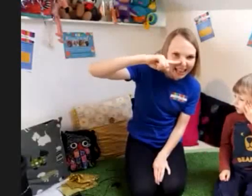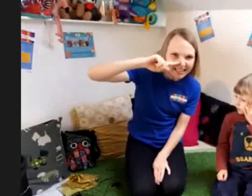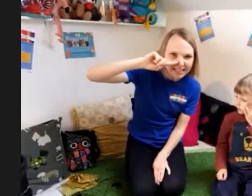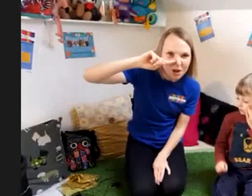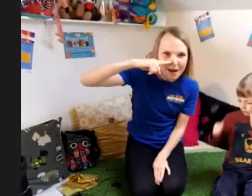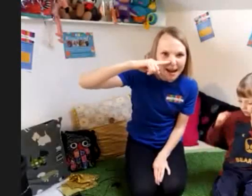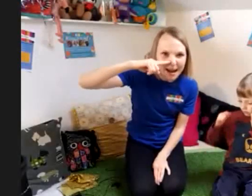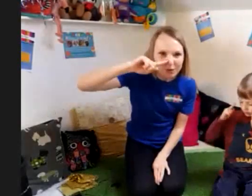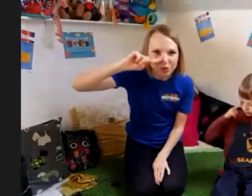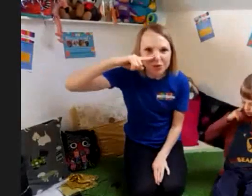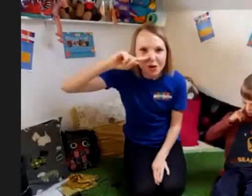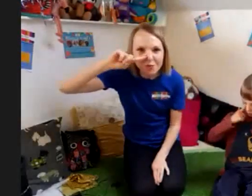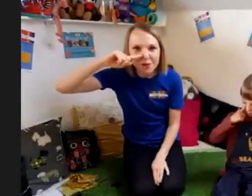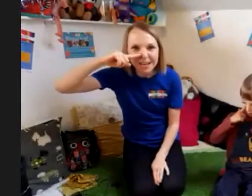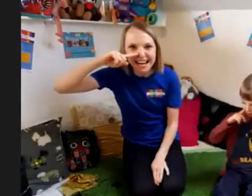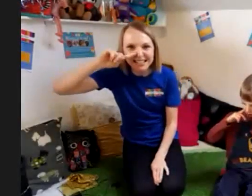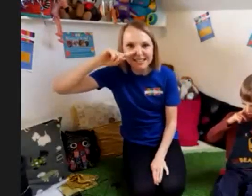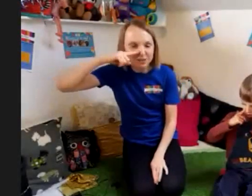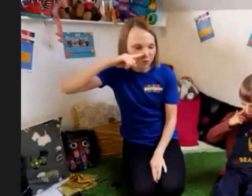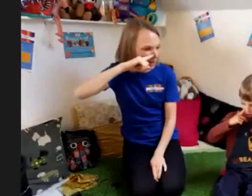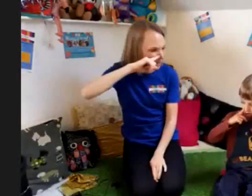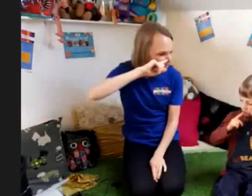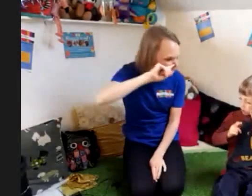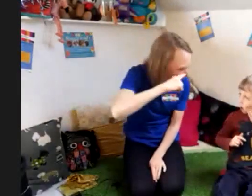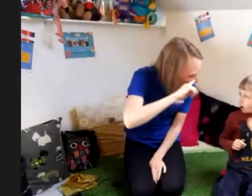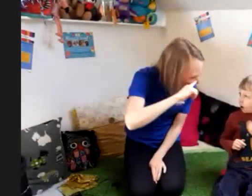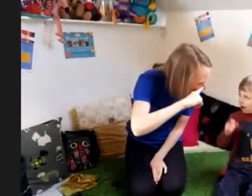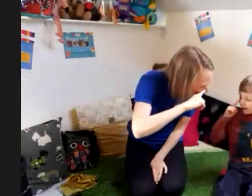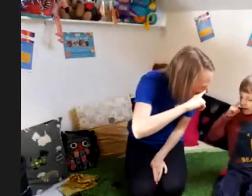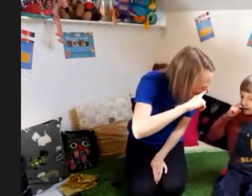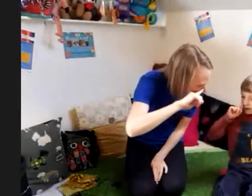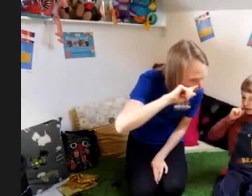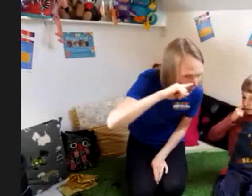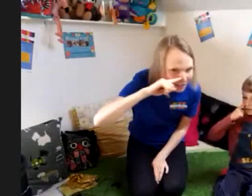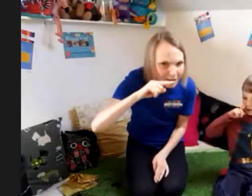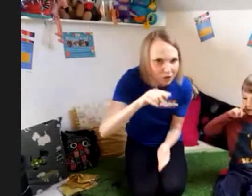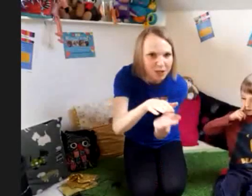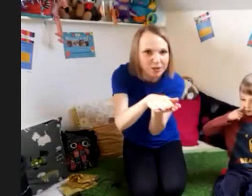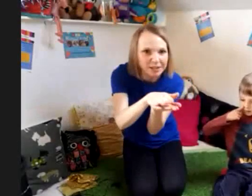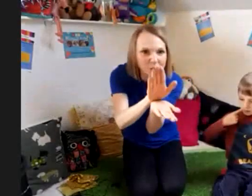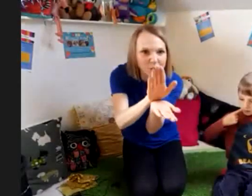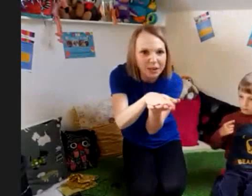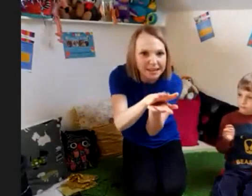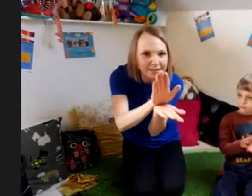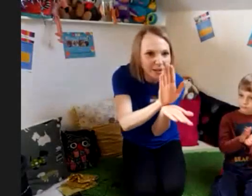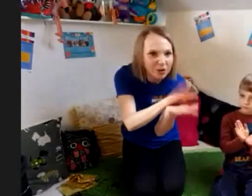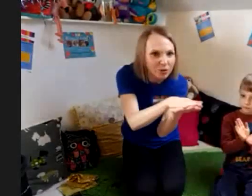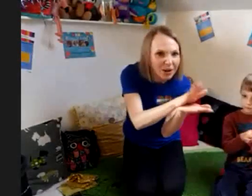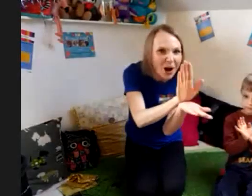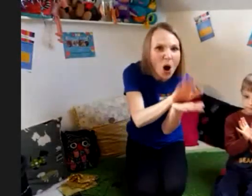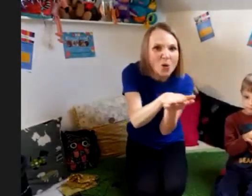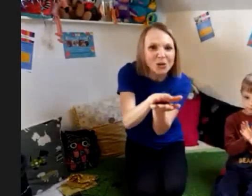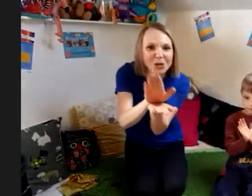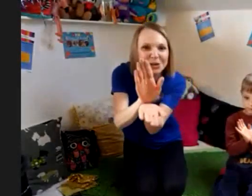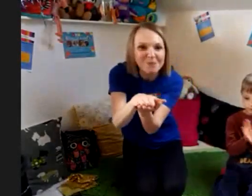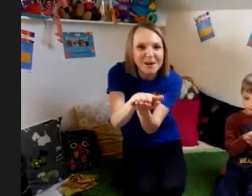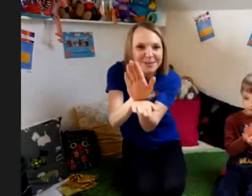little mouse, don't forget to squeak. Squeak, squeak! Squeak, squeak! Should we go see one of these? Oh, good mouse,